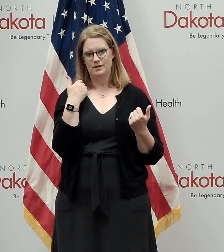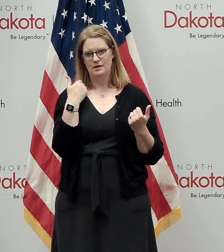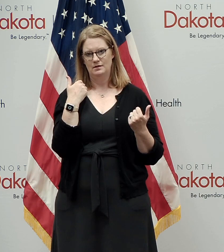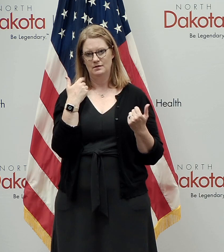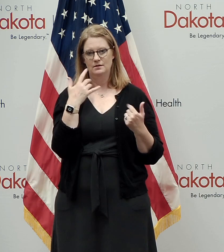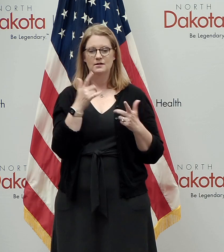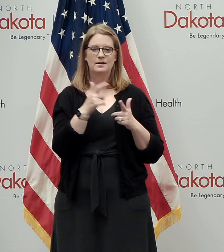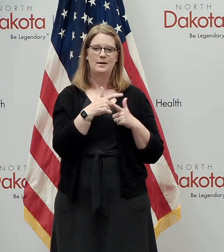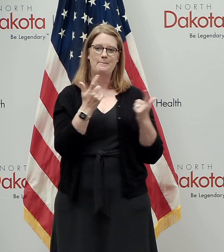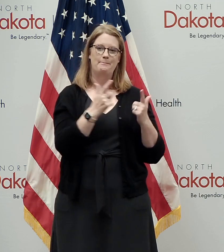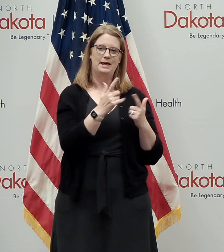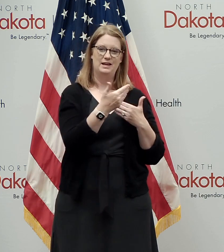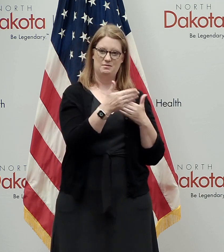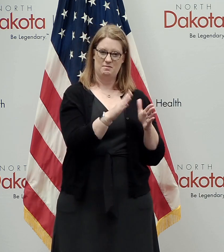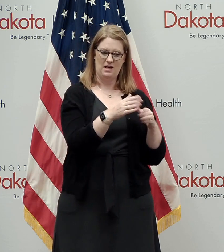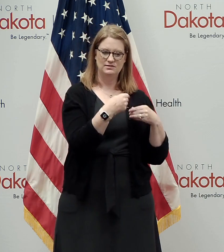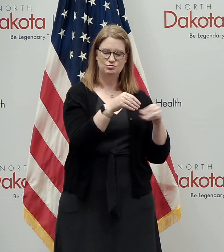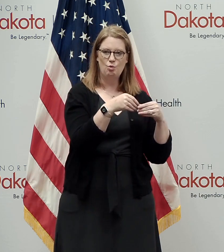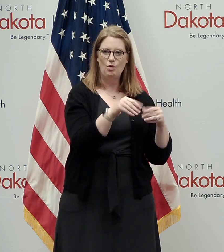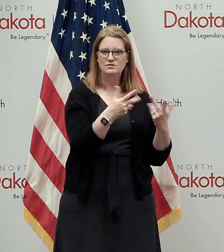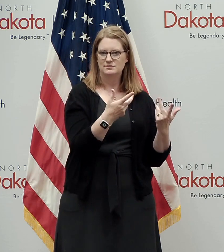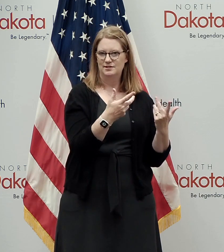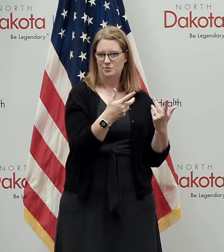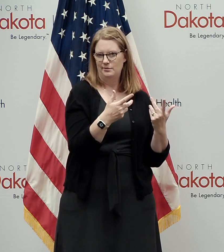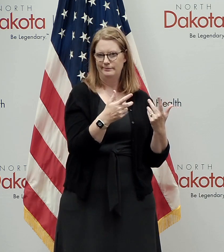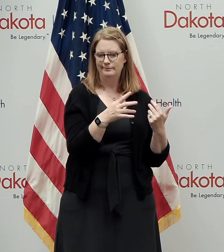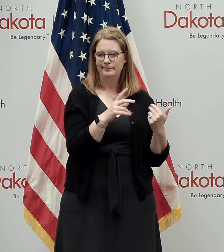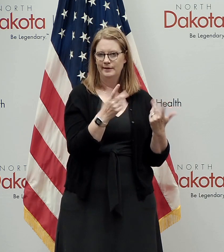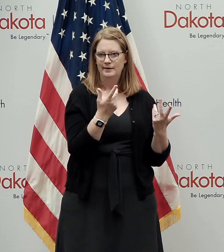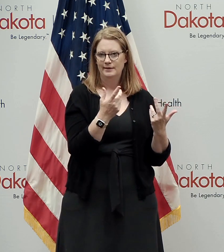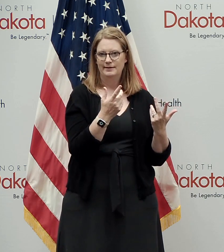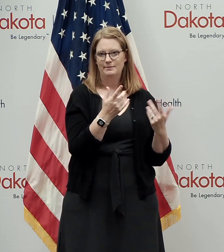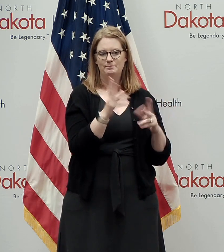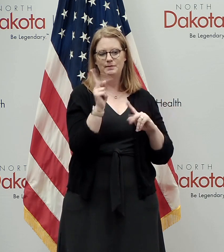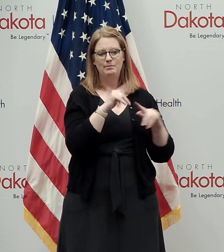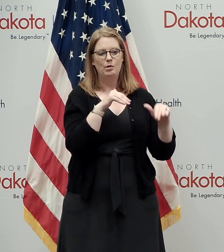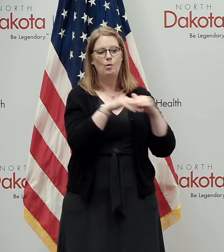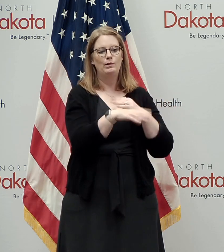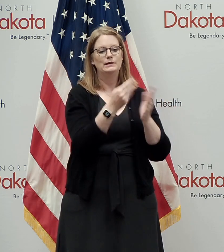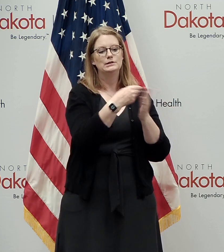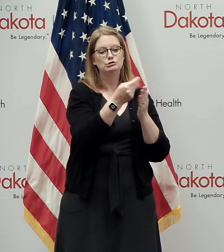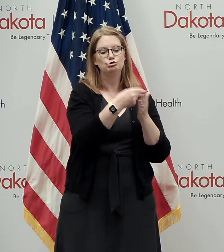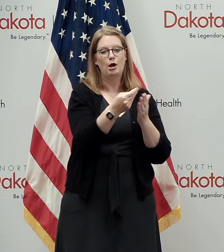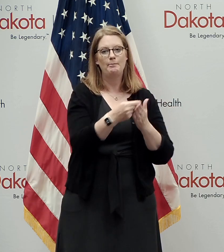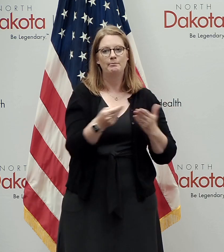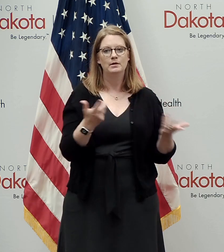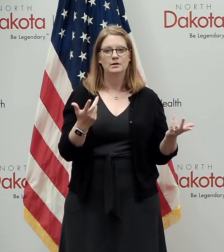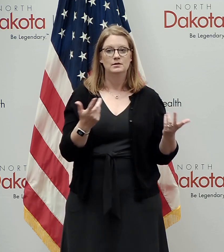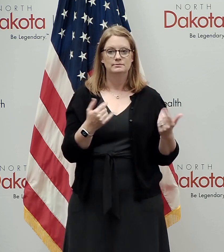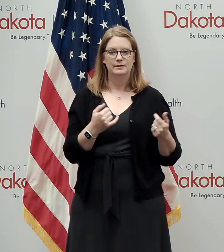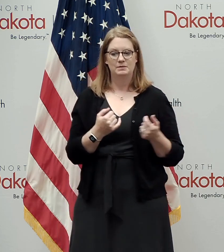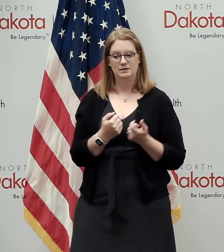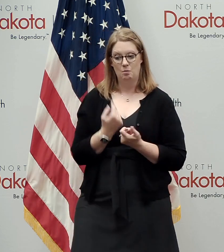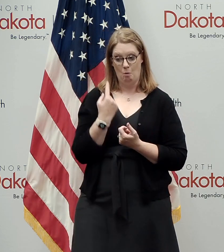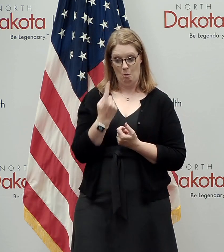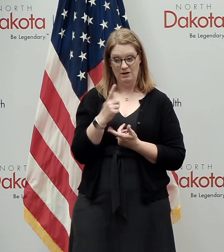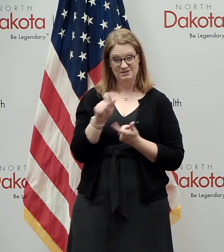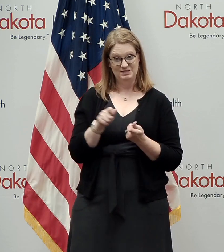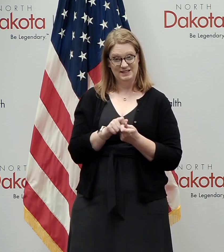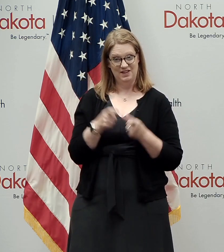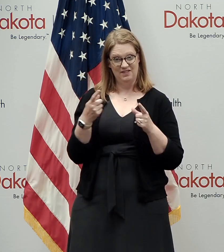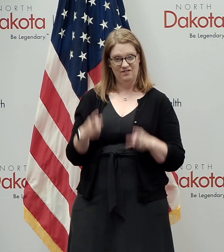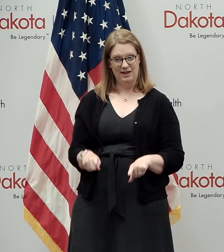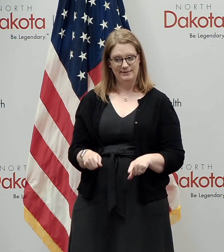big box stores where people might be shopping. It's a sprinkling of everything. We don't have any one particular event